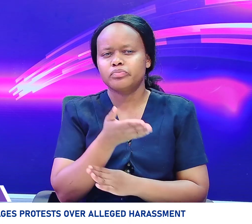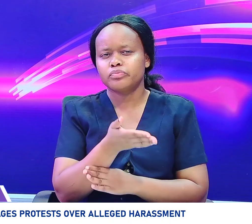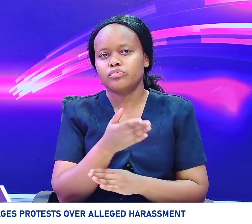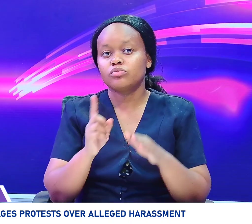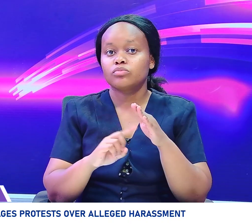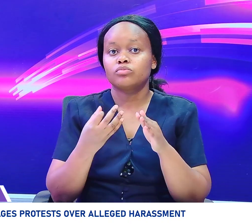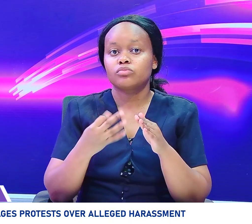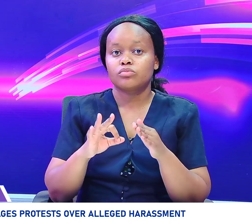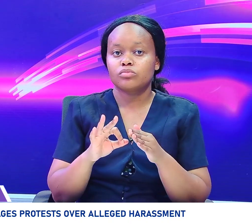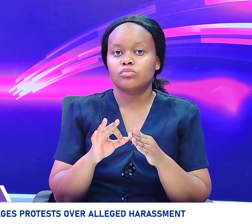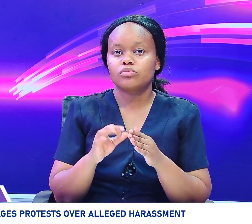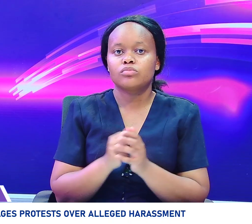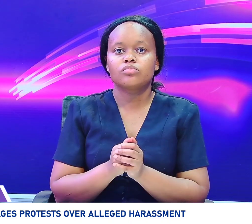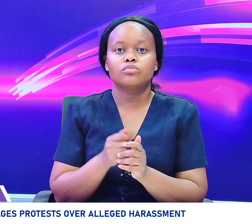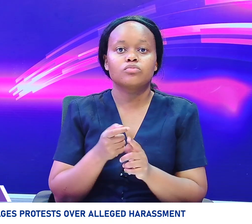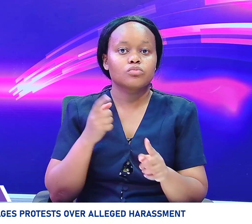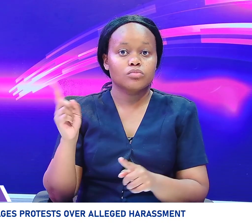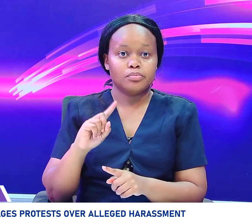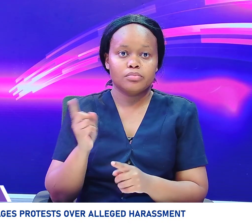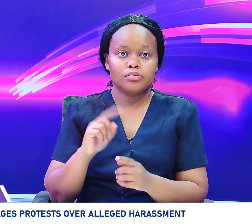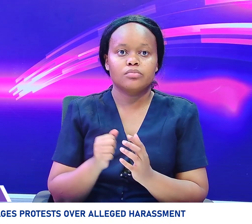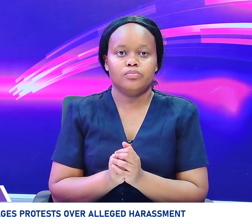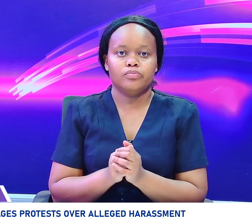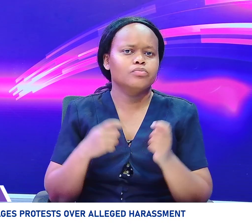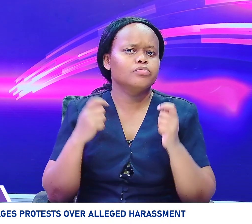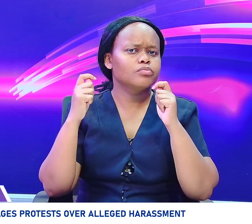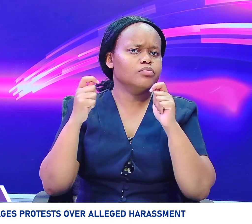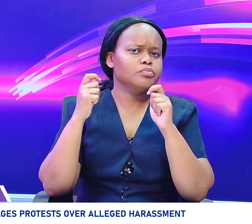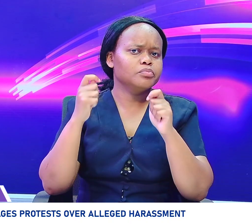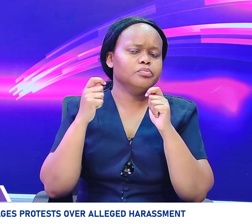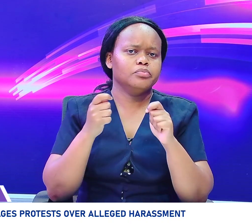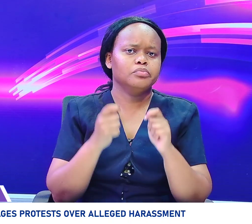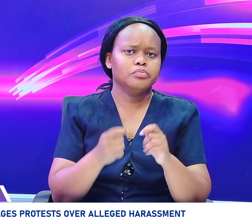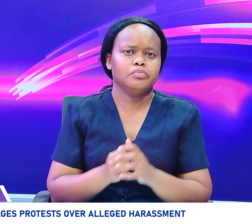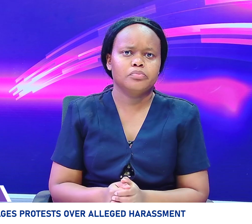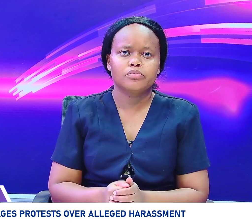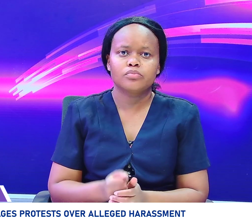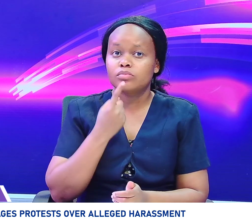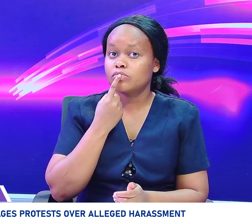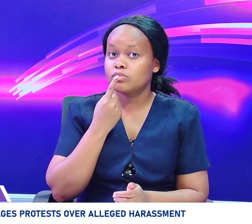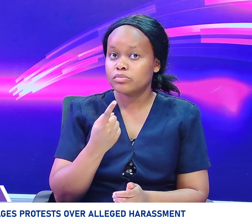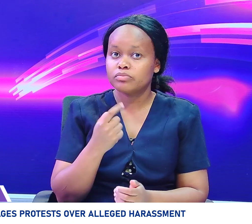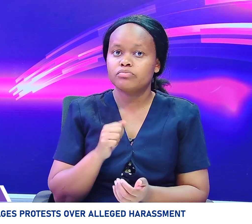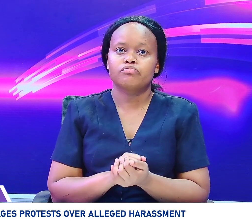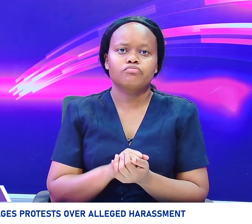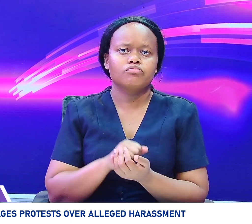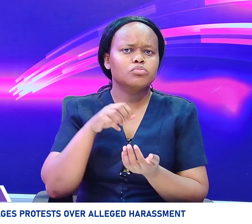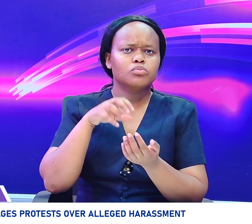officers attached to the Ministry of Mining from Nairobi. And the demonstrators said the situation